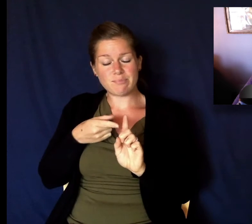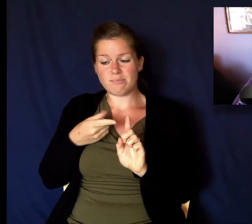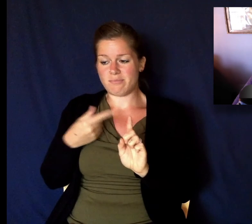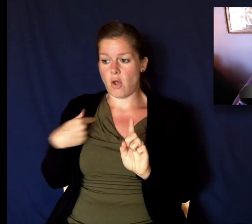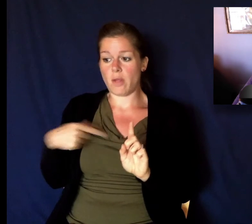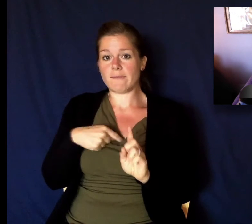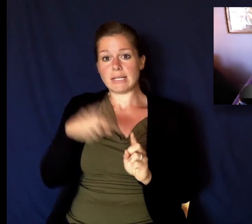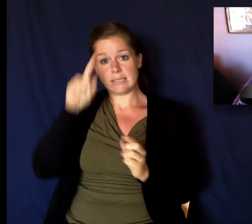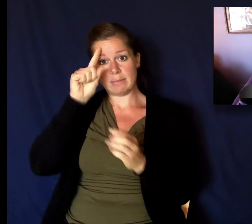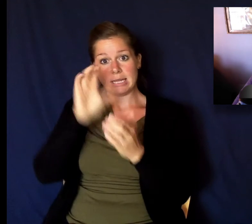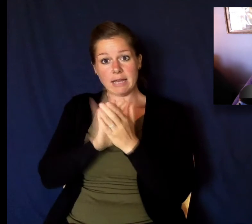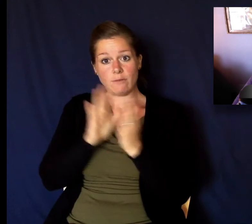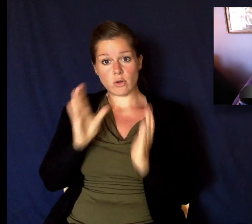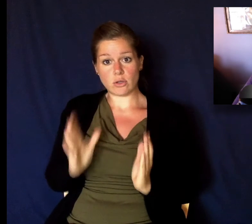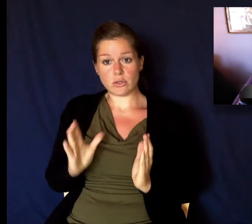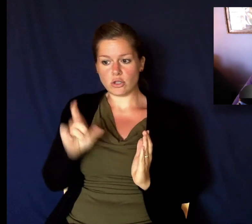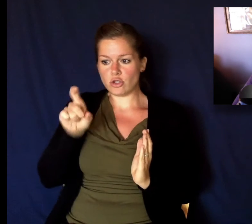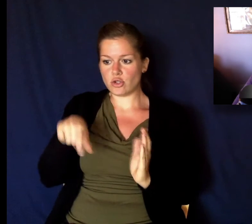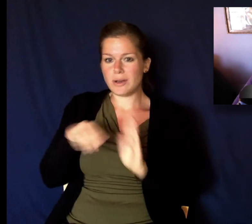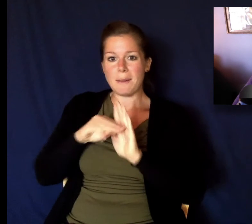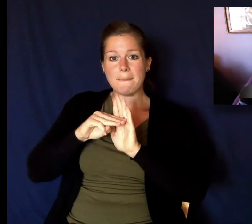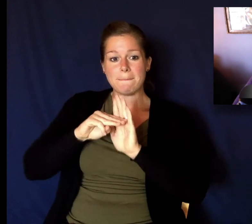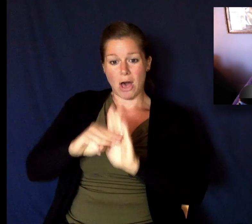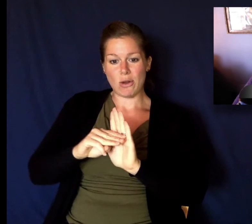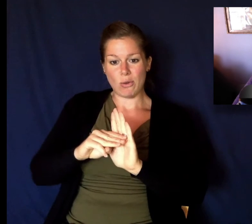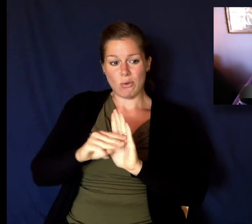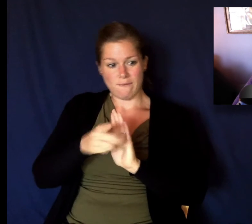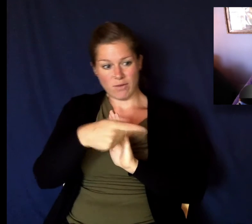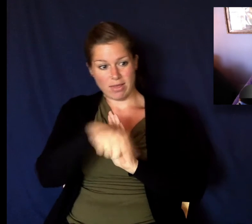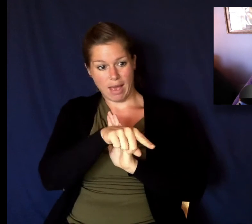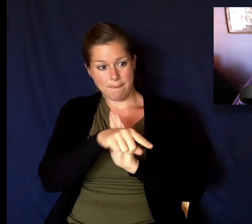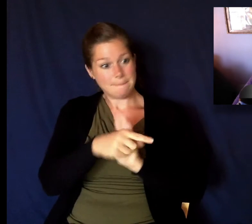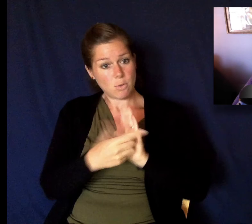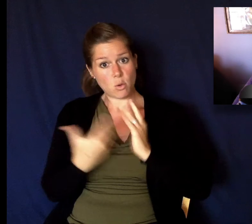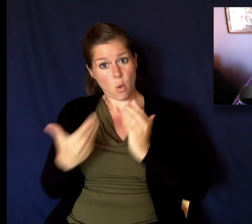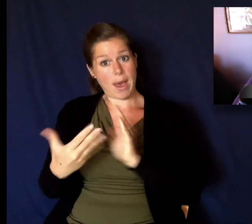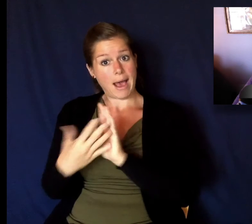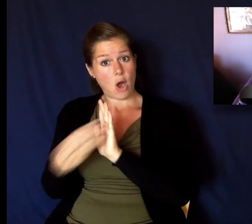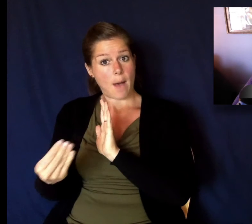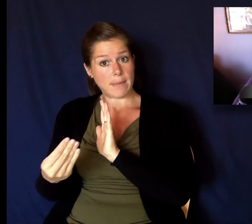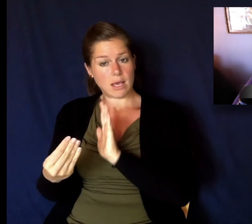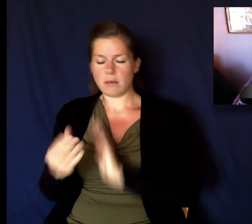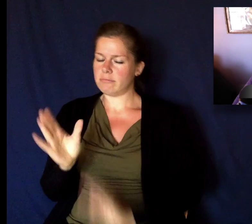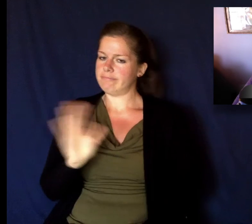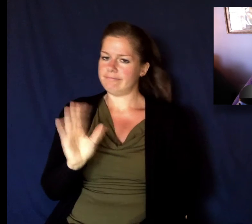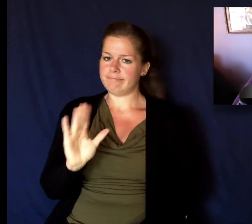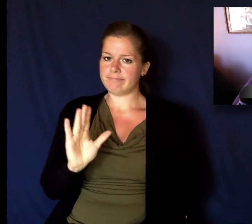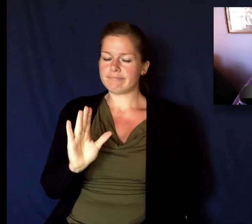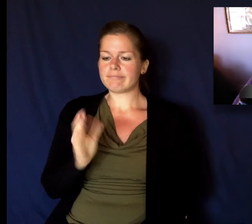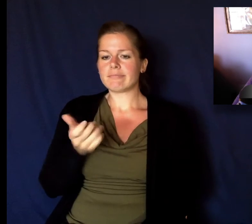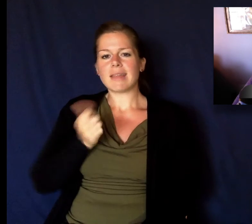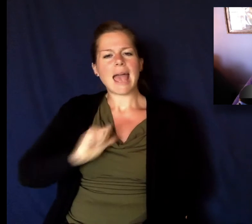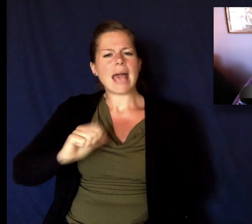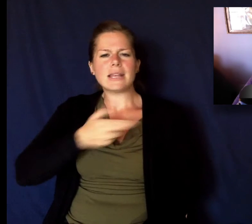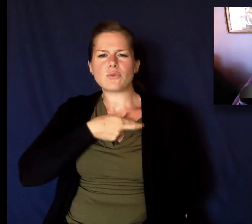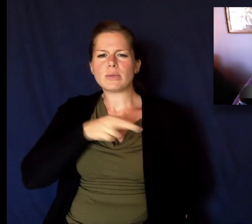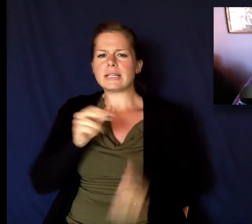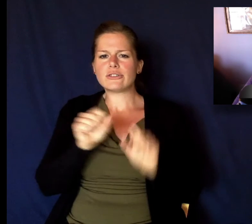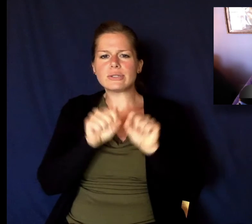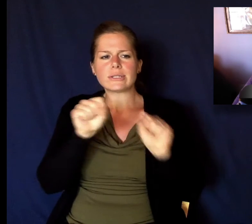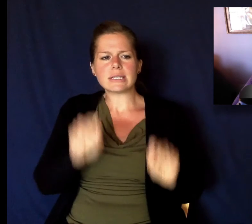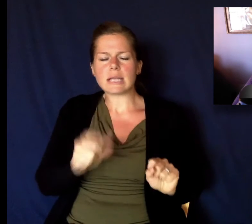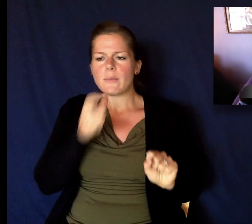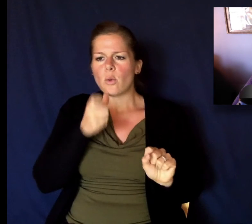model as believers. We should not give our last cent to a religious system.